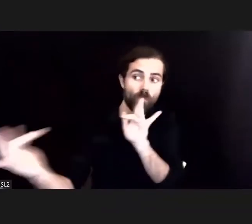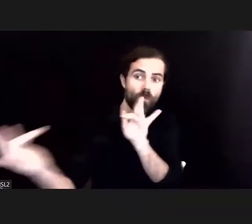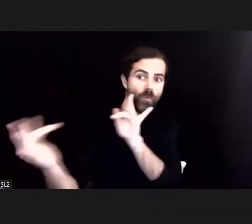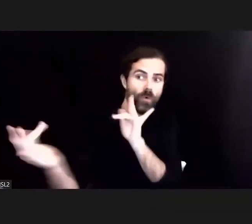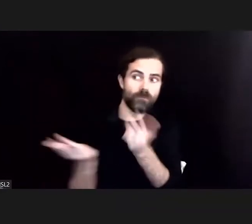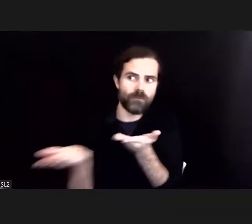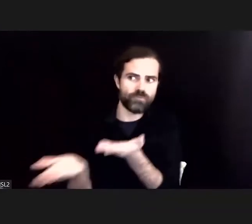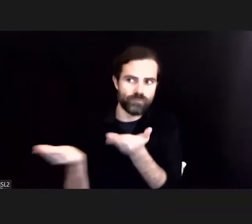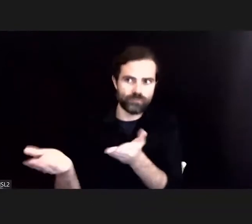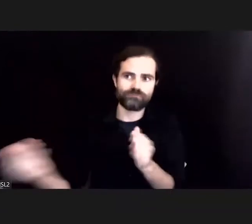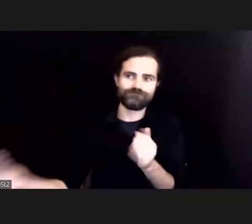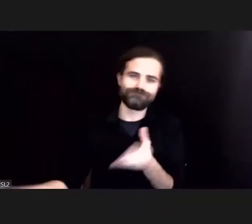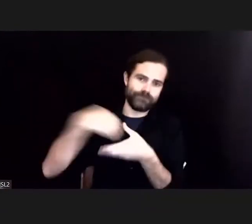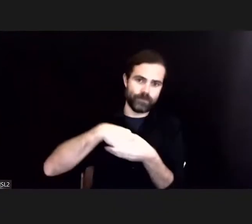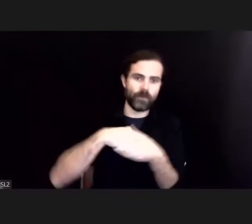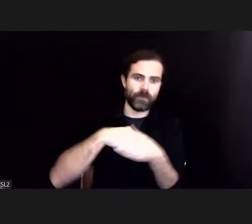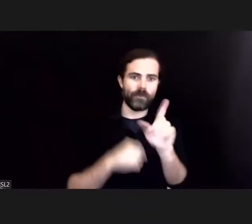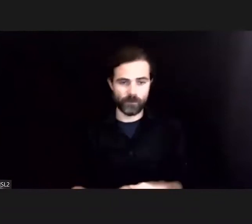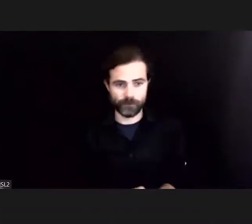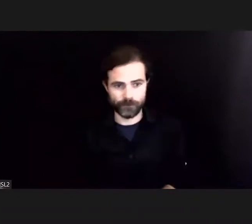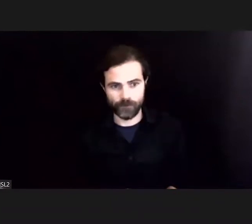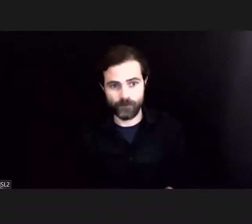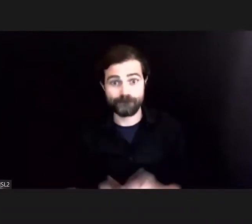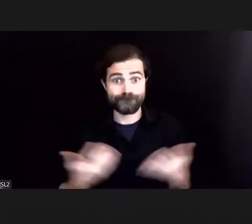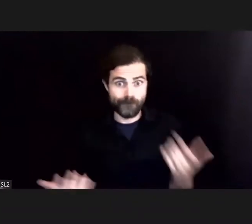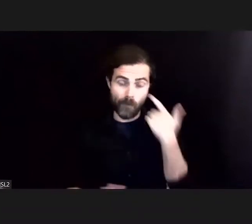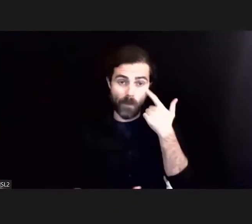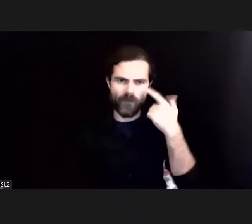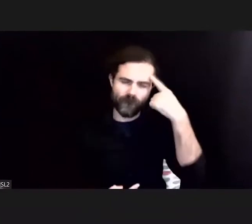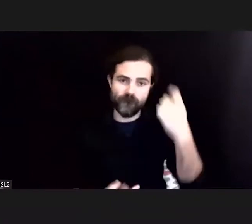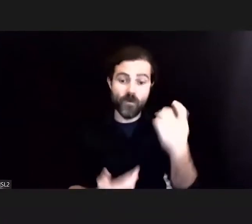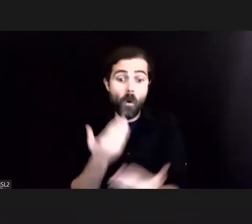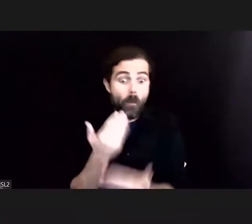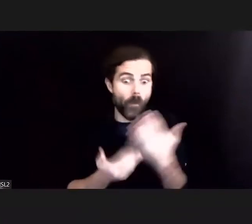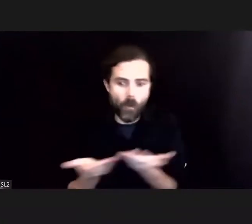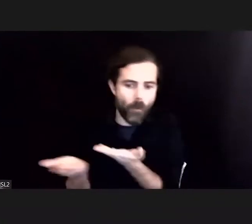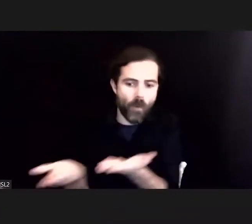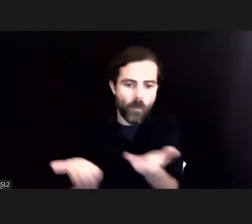projects that improve the possibilities of people with disability in society.